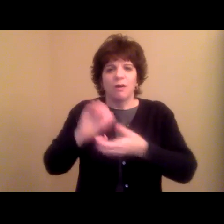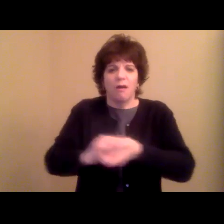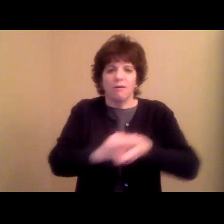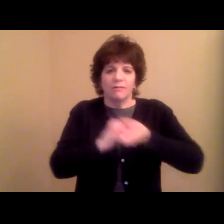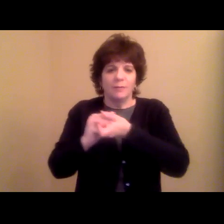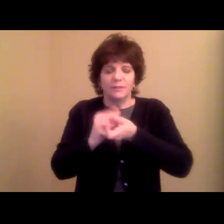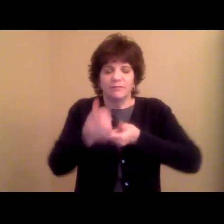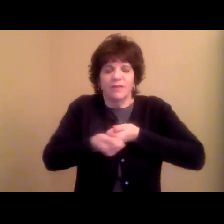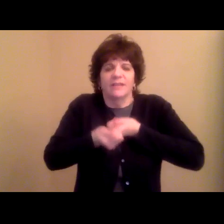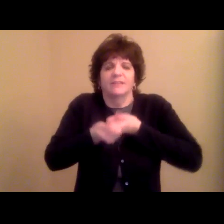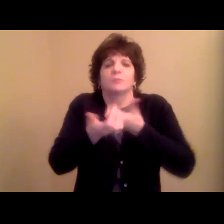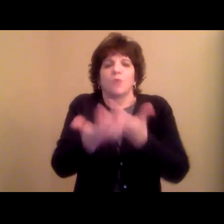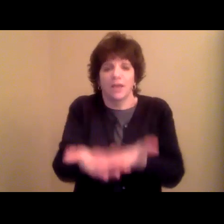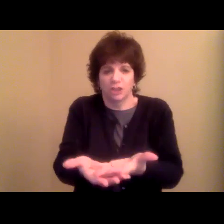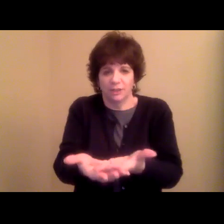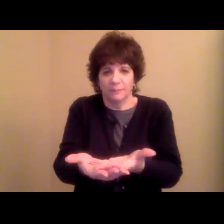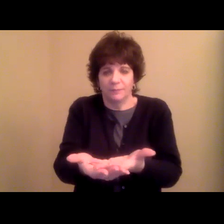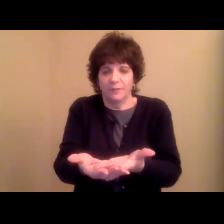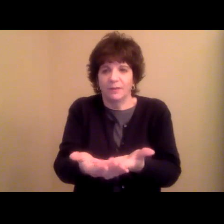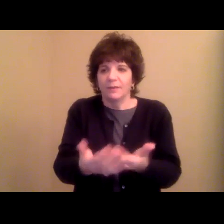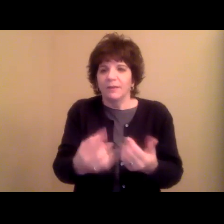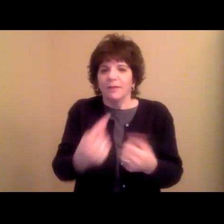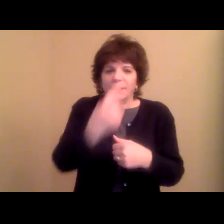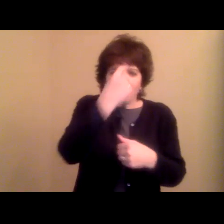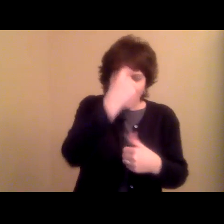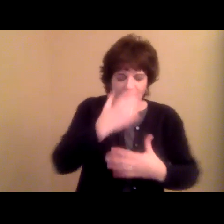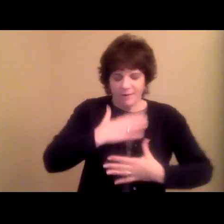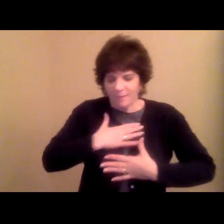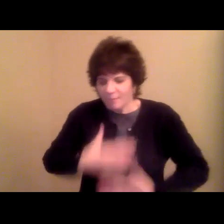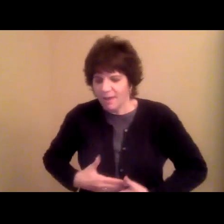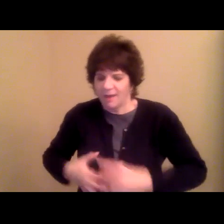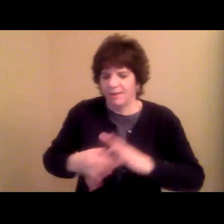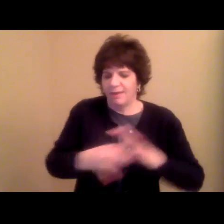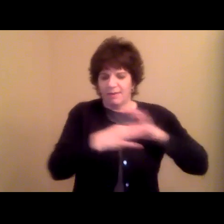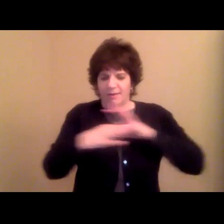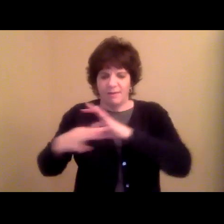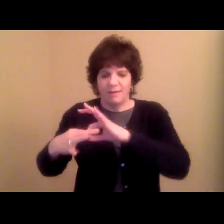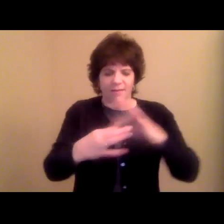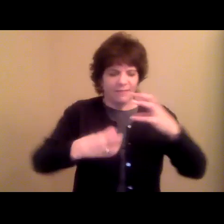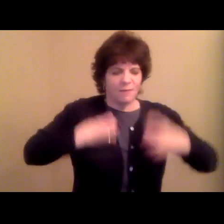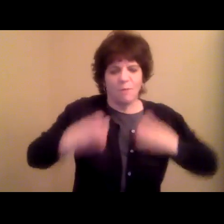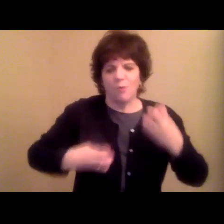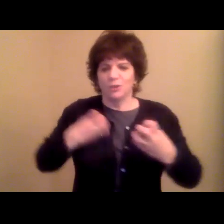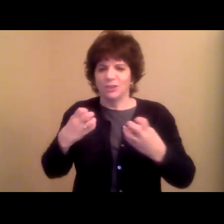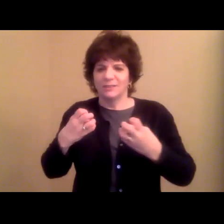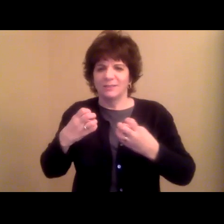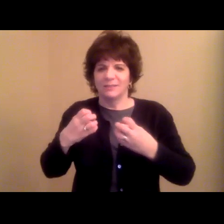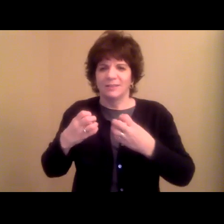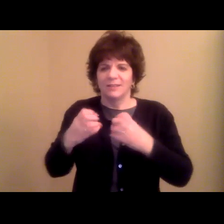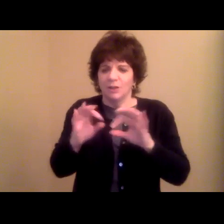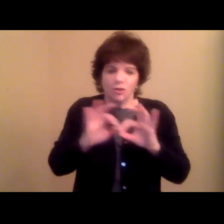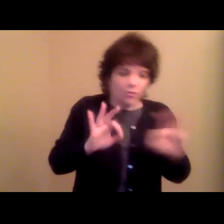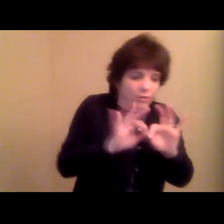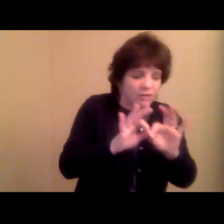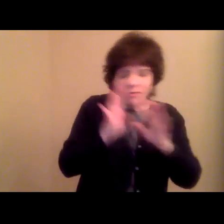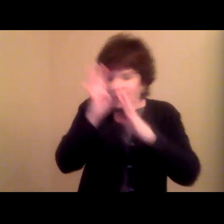expression. So the idea is that, you know, the mind, the body, the emotions, both the, you know, critical and